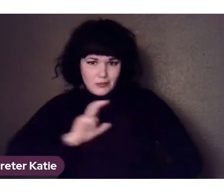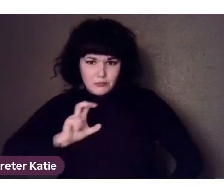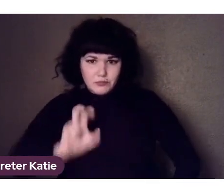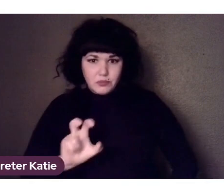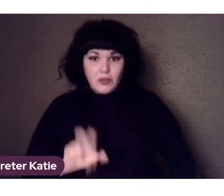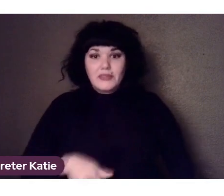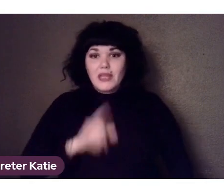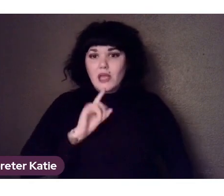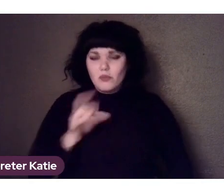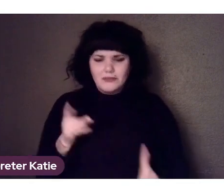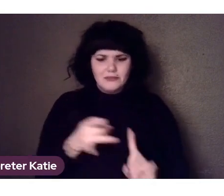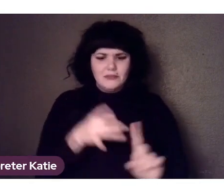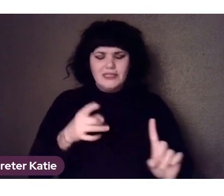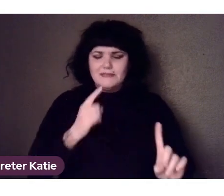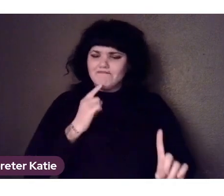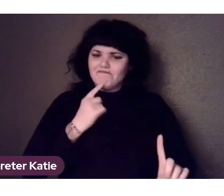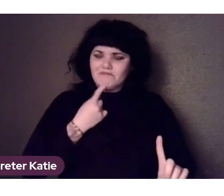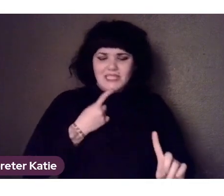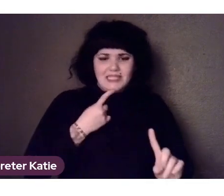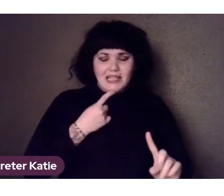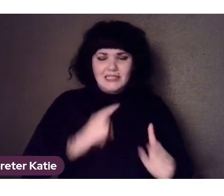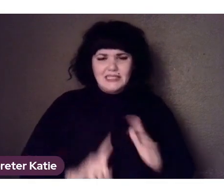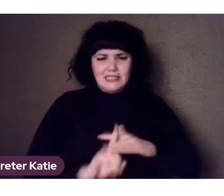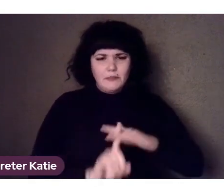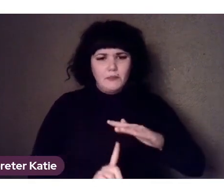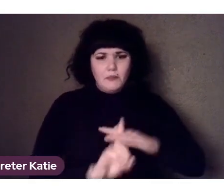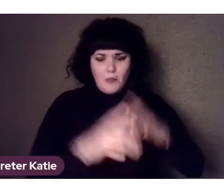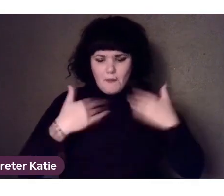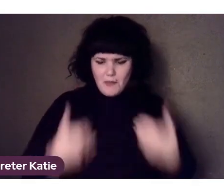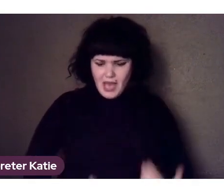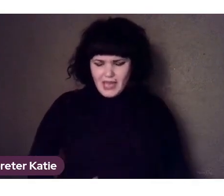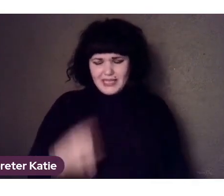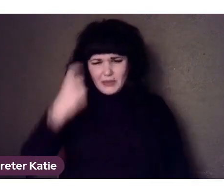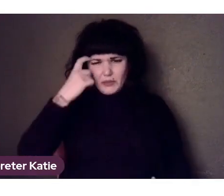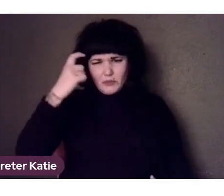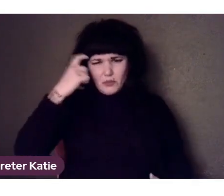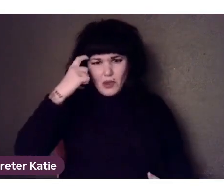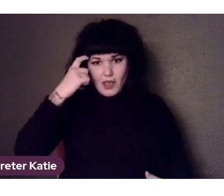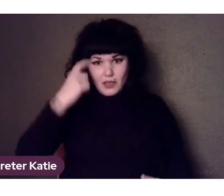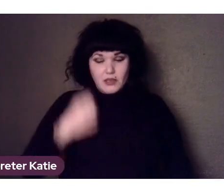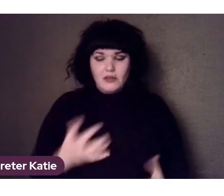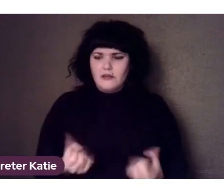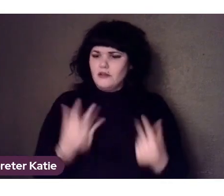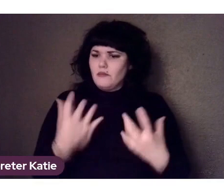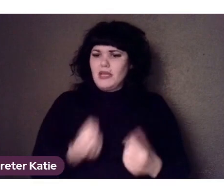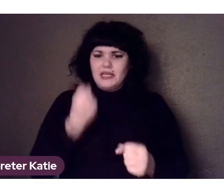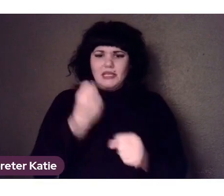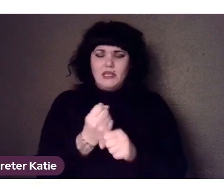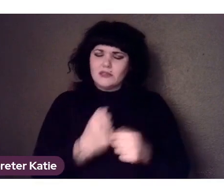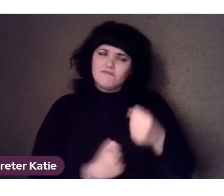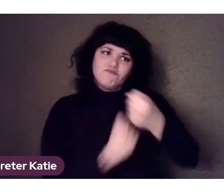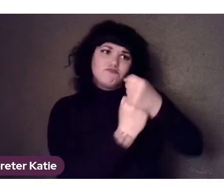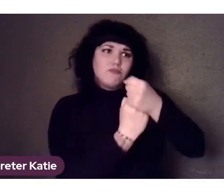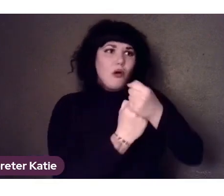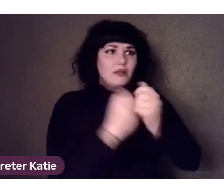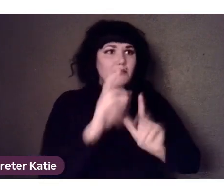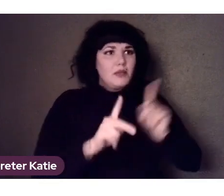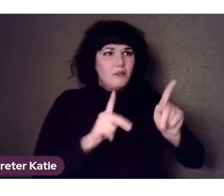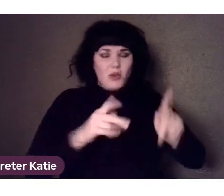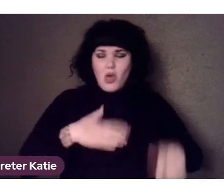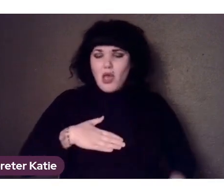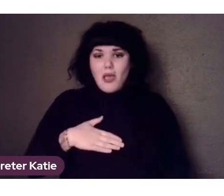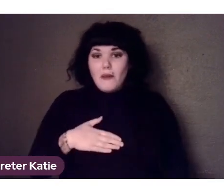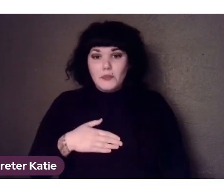intense symptoms in my body and my brain. After years of holding people up, my nervous system shut down